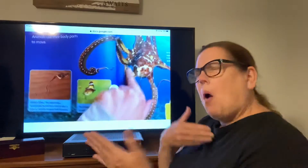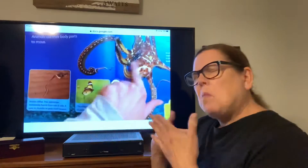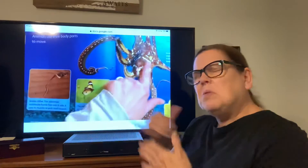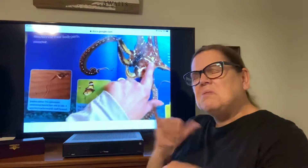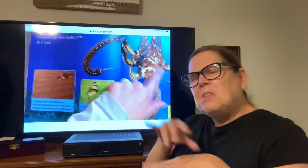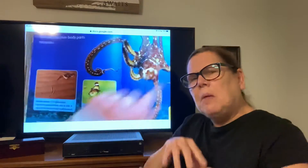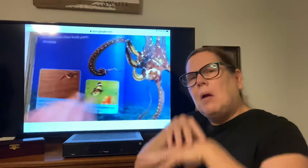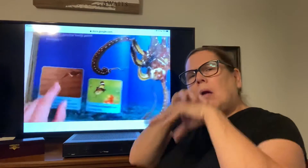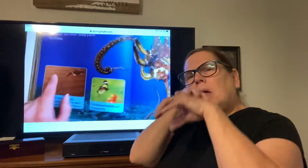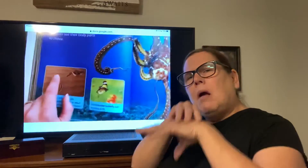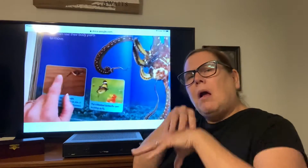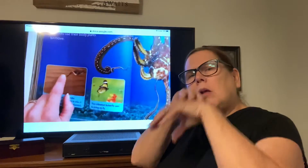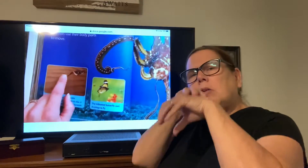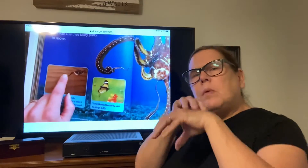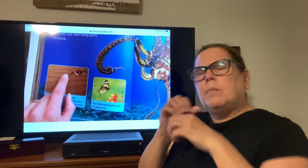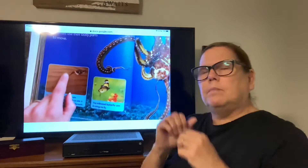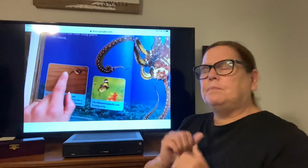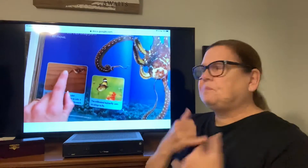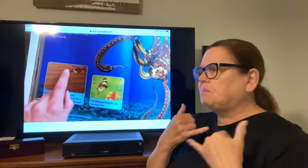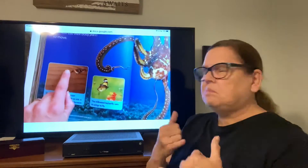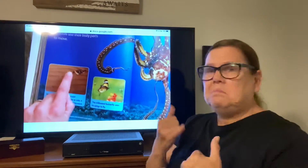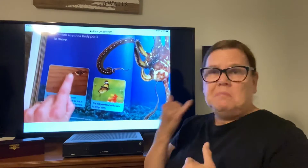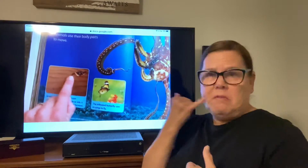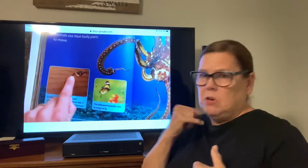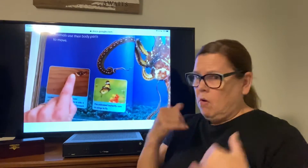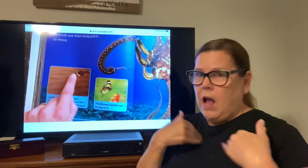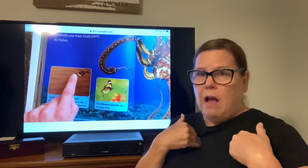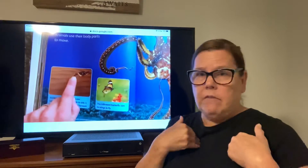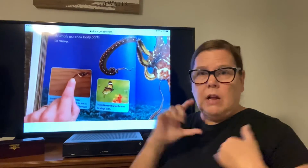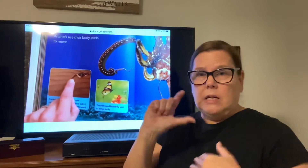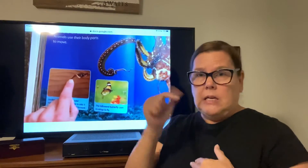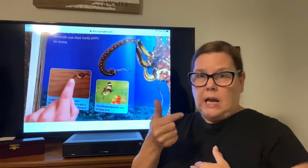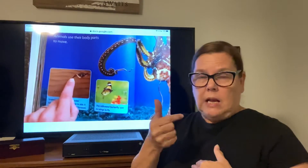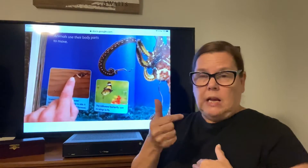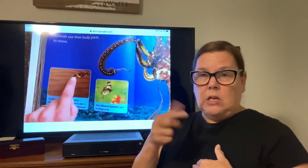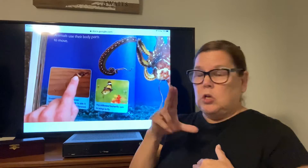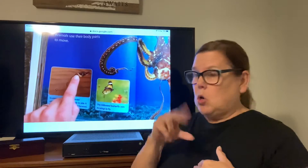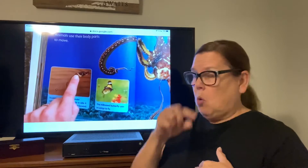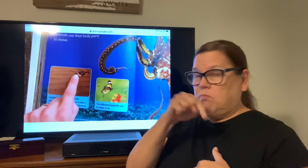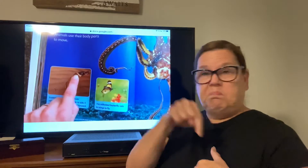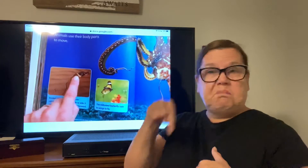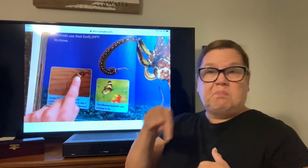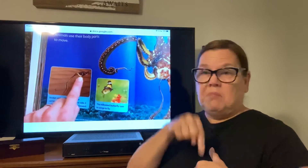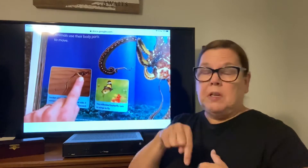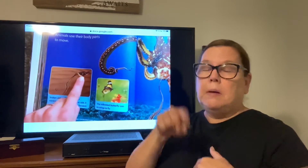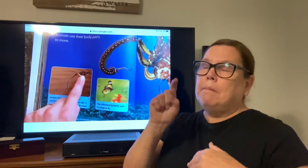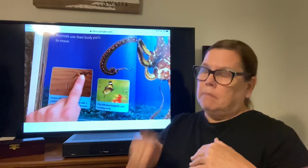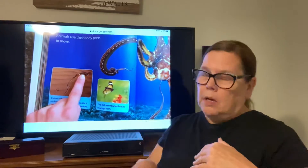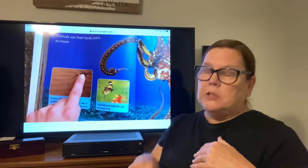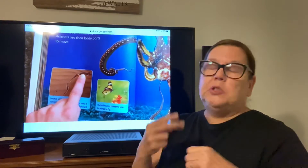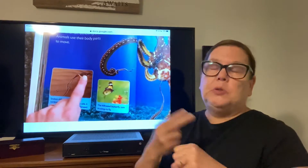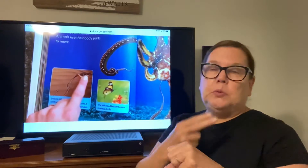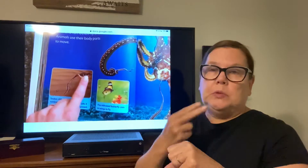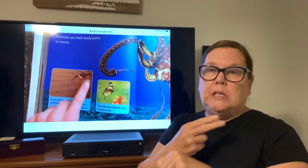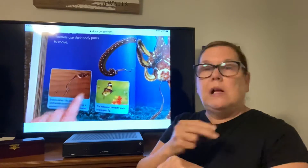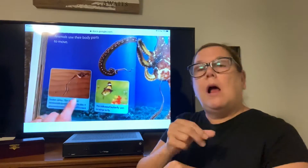does. So when you have no legs and no feet, you've got to find some other way to move. So